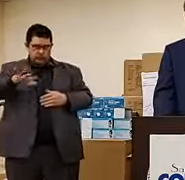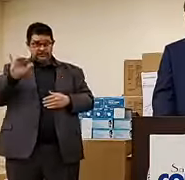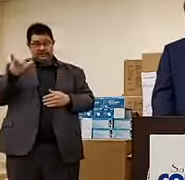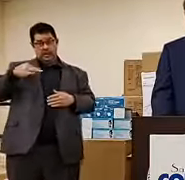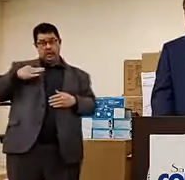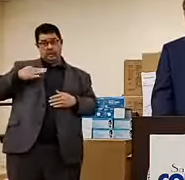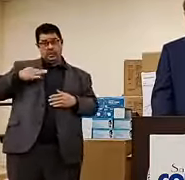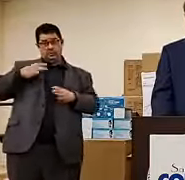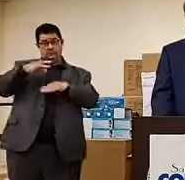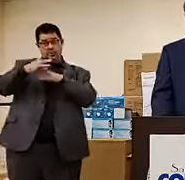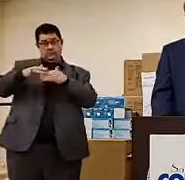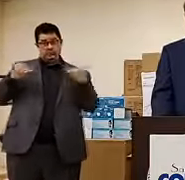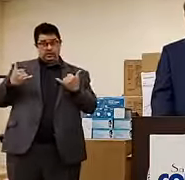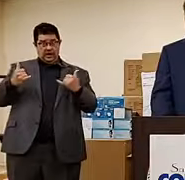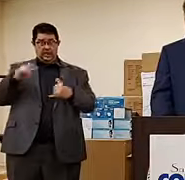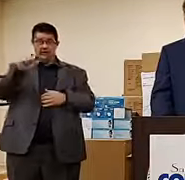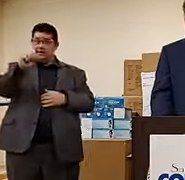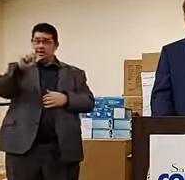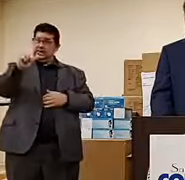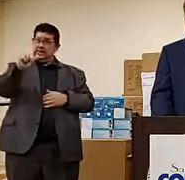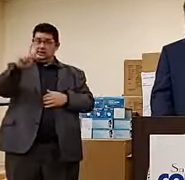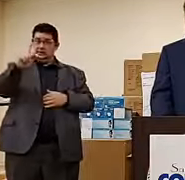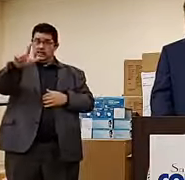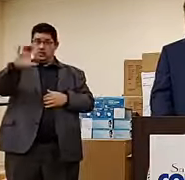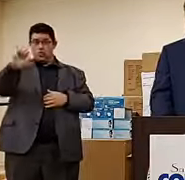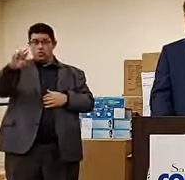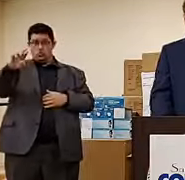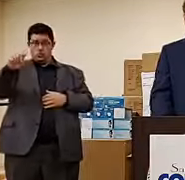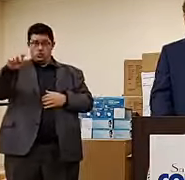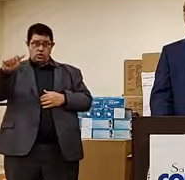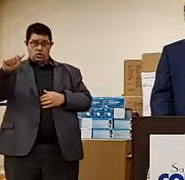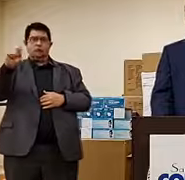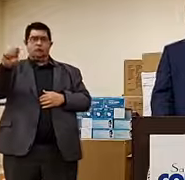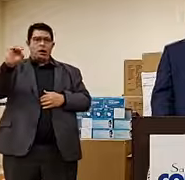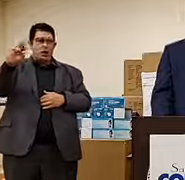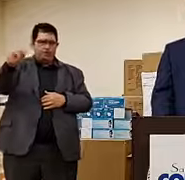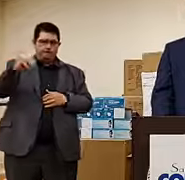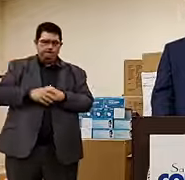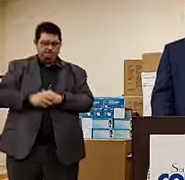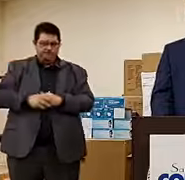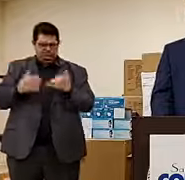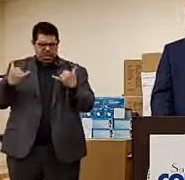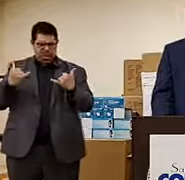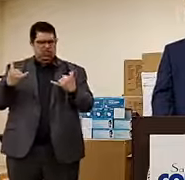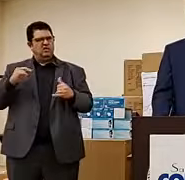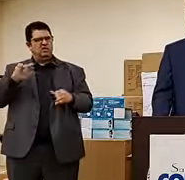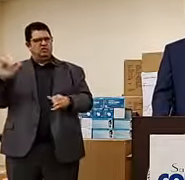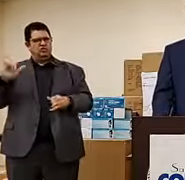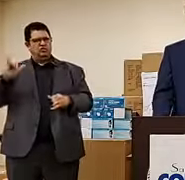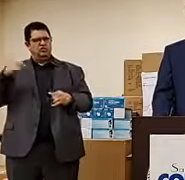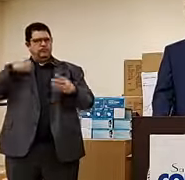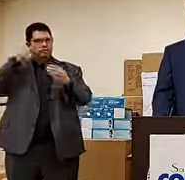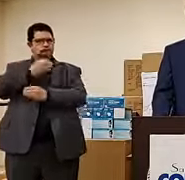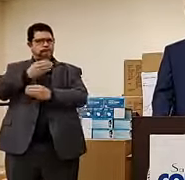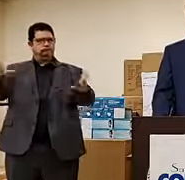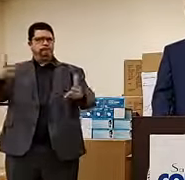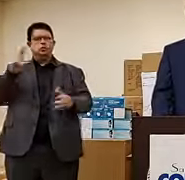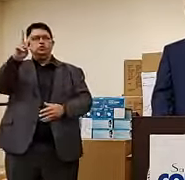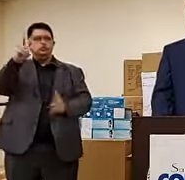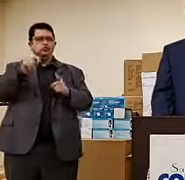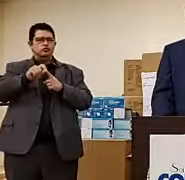today at stlcronin.com. Also today, I'm pleased to announce that another $2.5 million